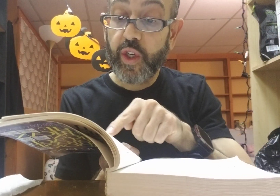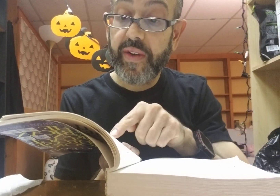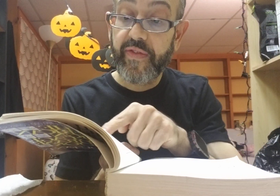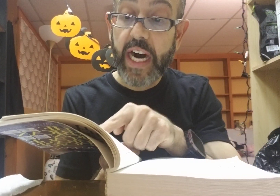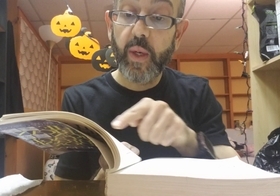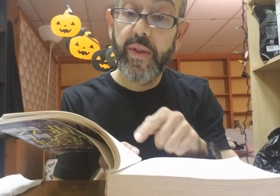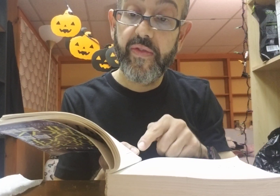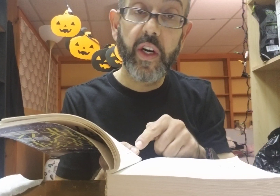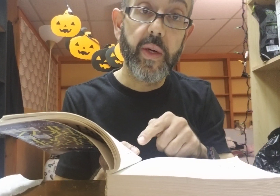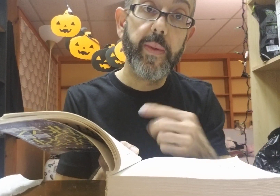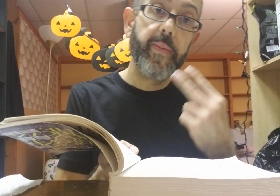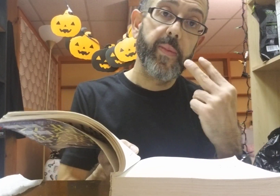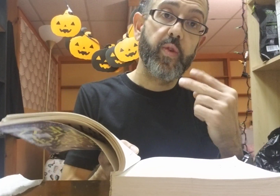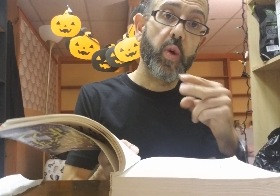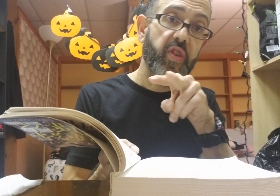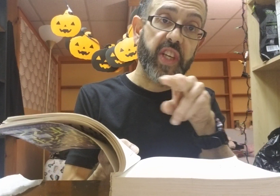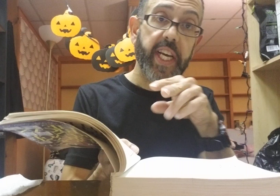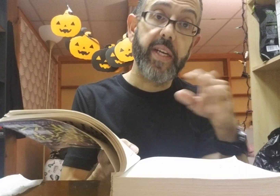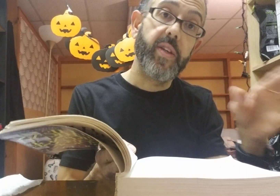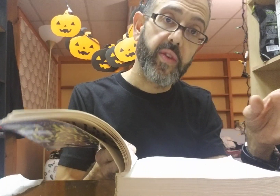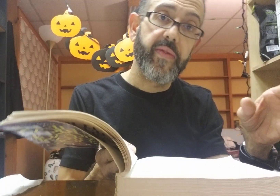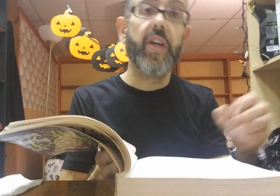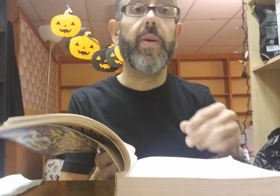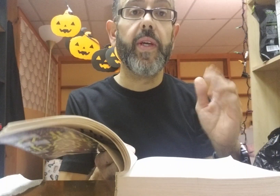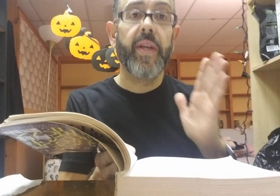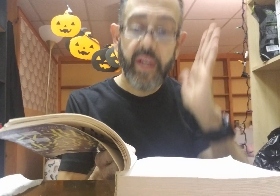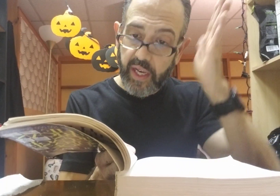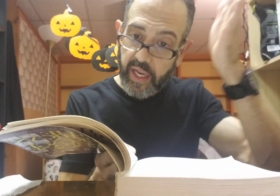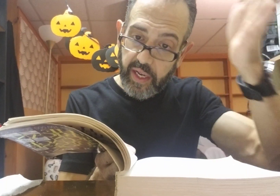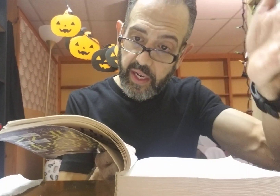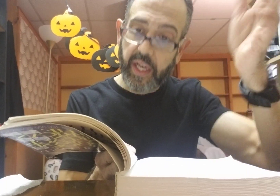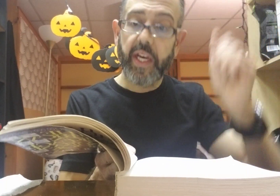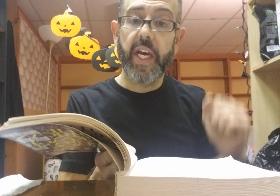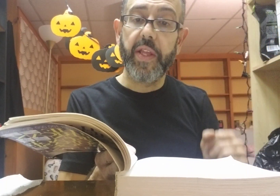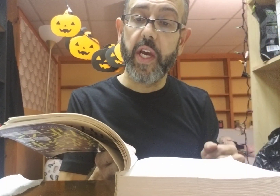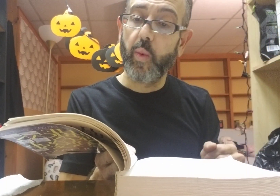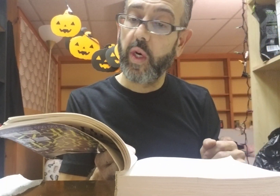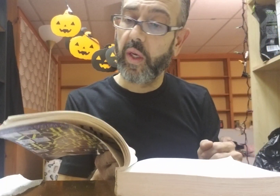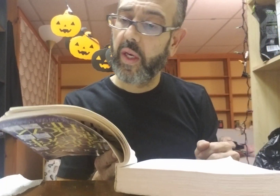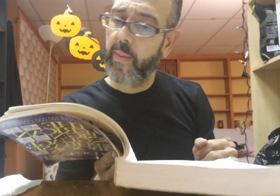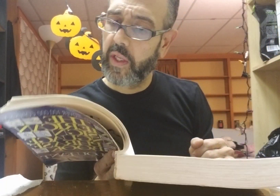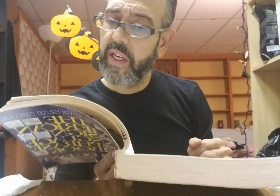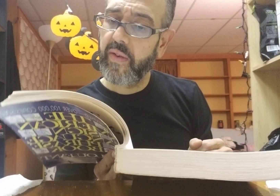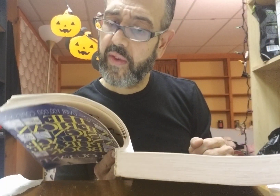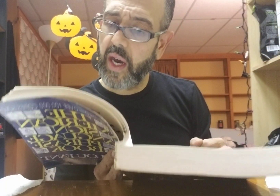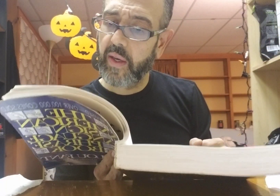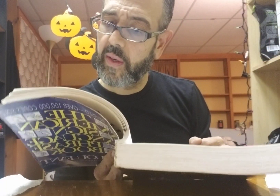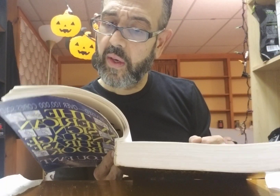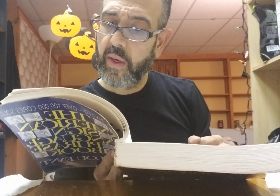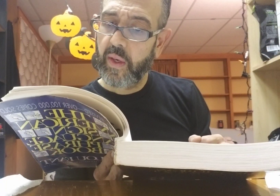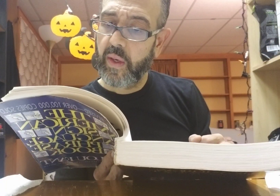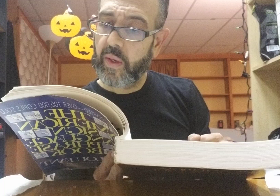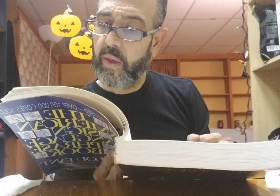usually follow the verb. So see is the verb, and then will, I believe.